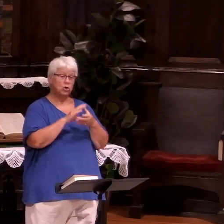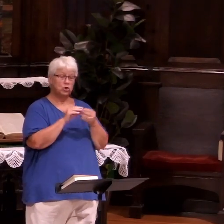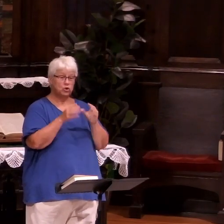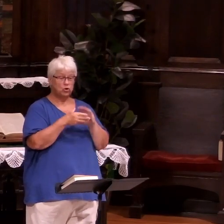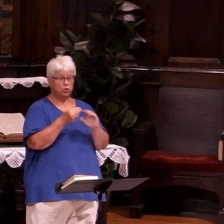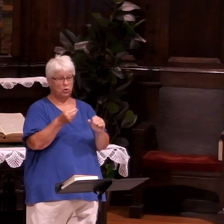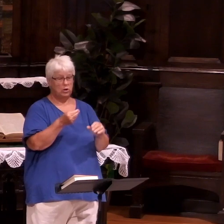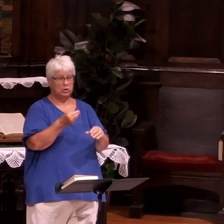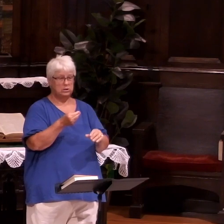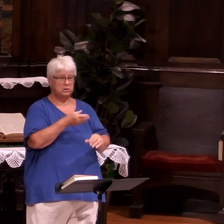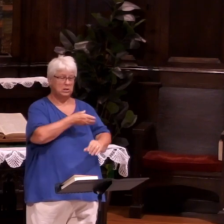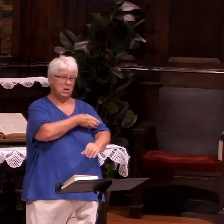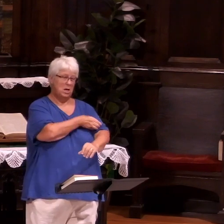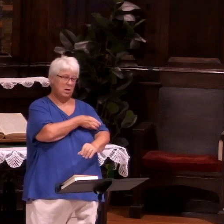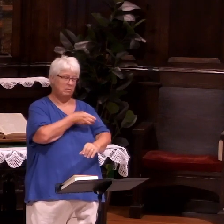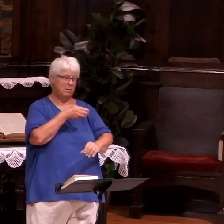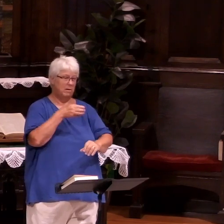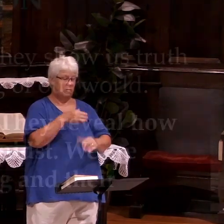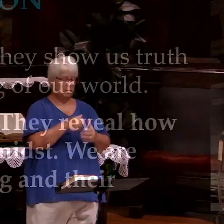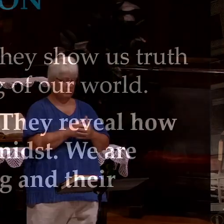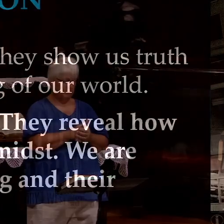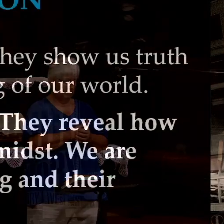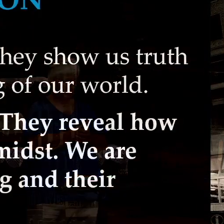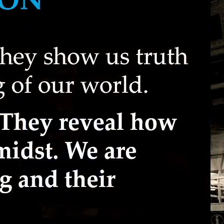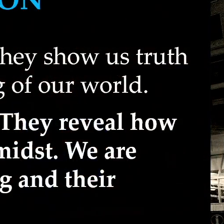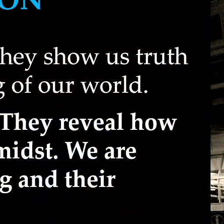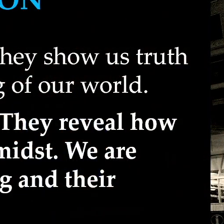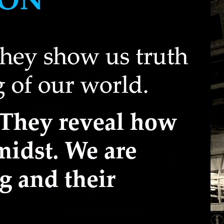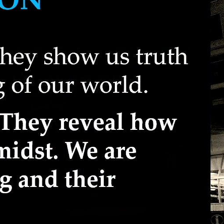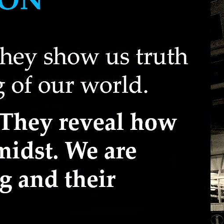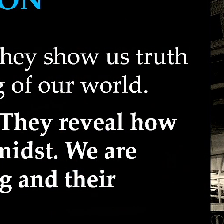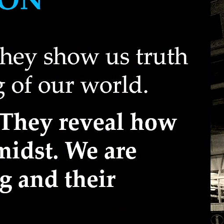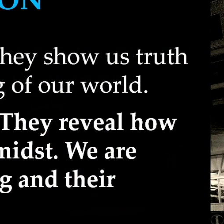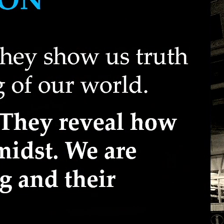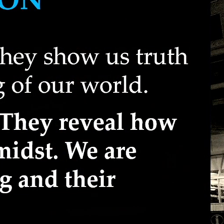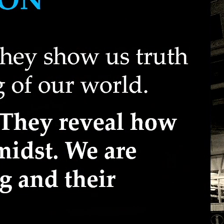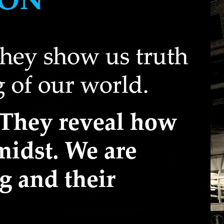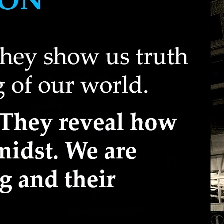stories are powerful. They show